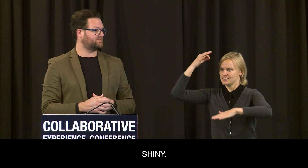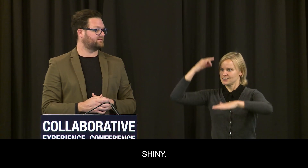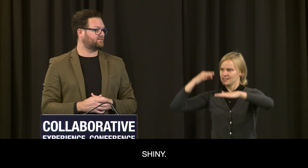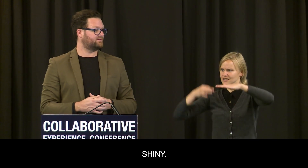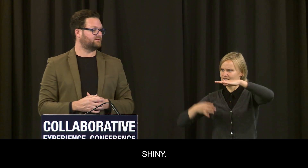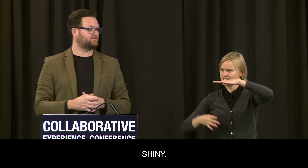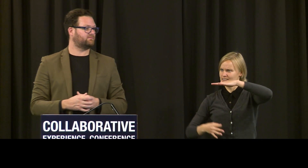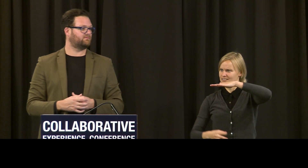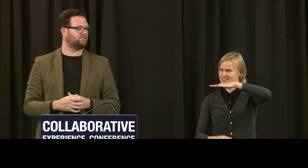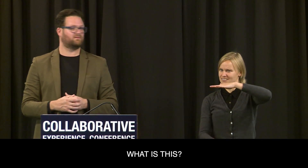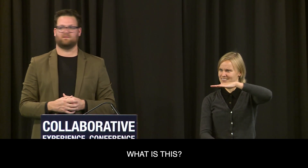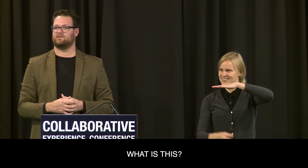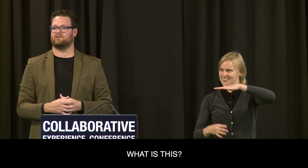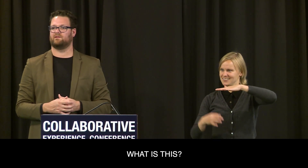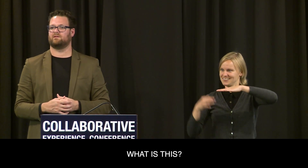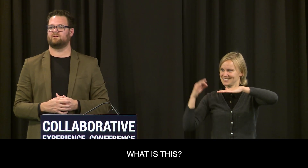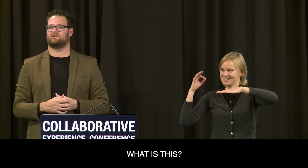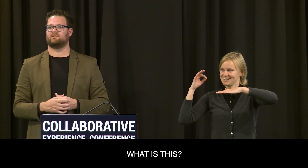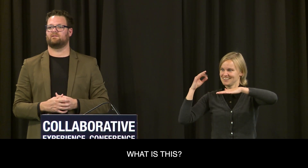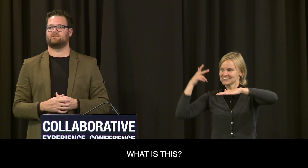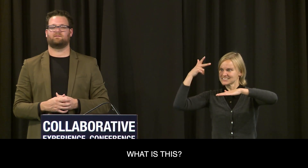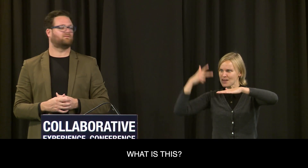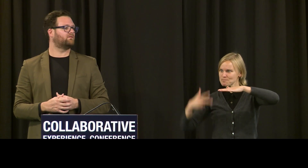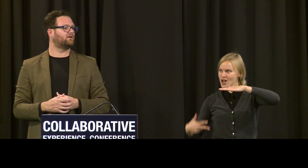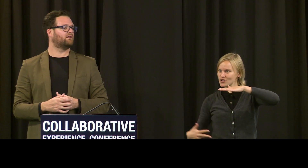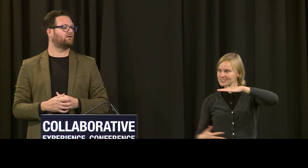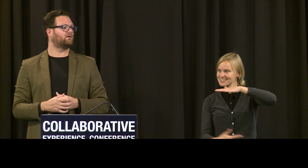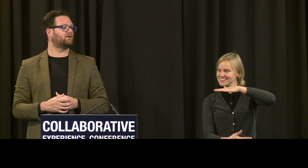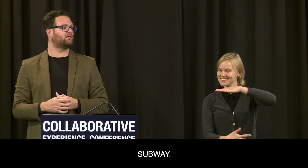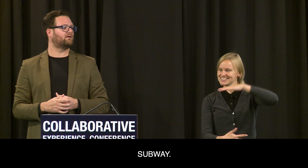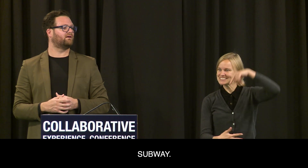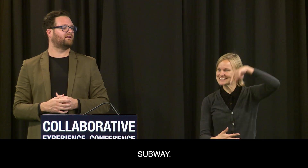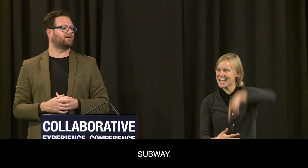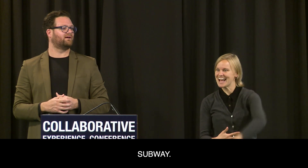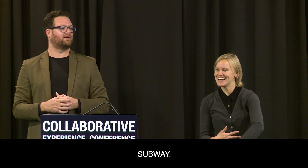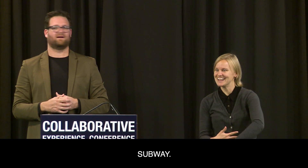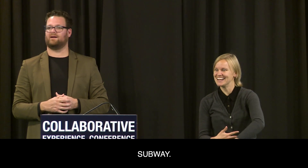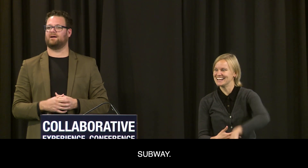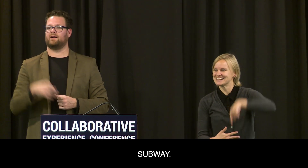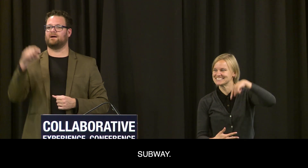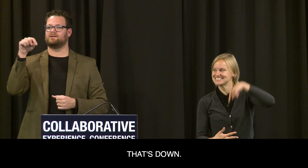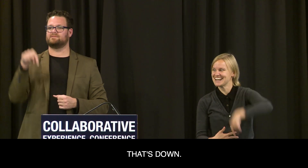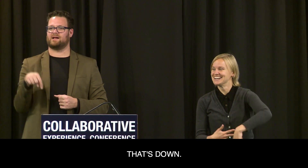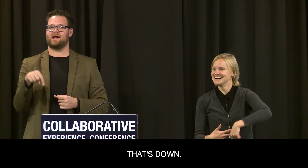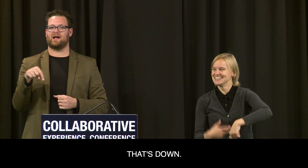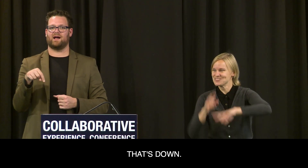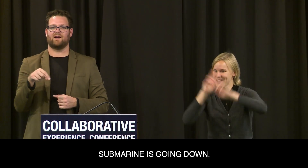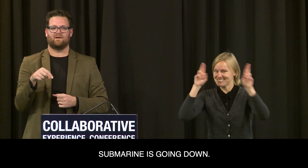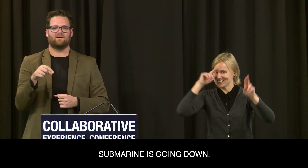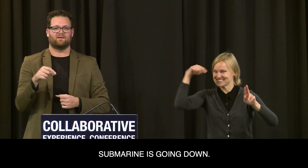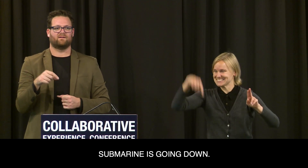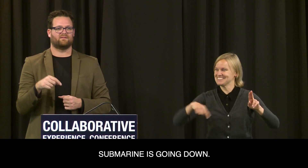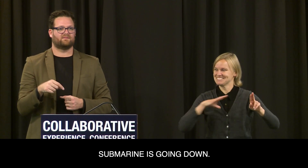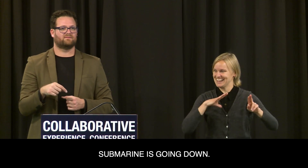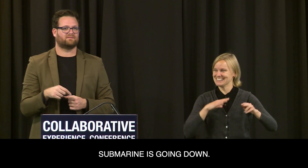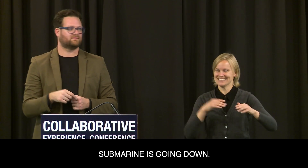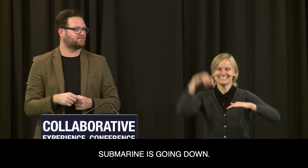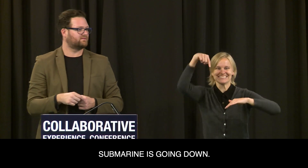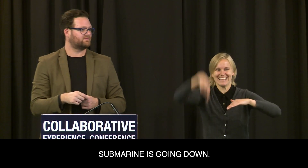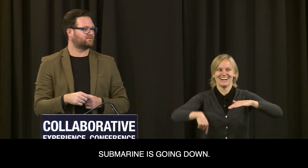shiny. What is this? What? A subway? So that's down. Submarine's that's going down.